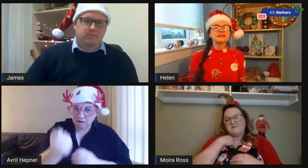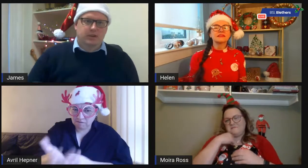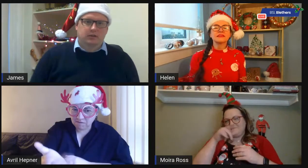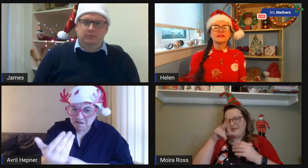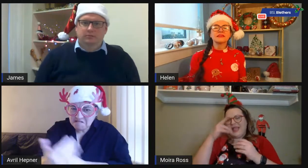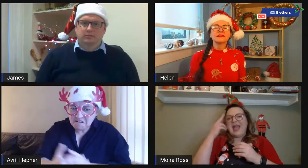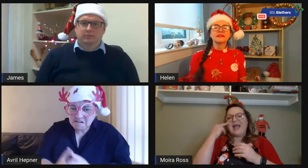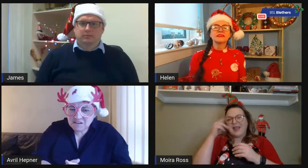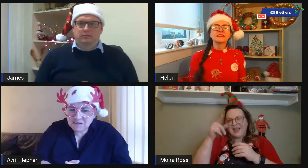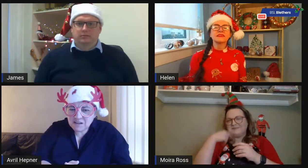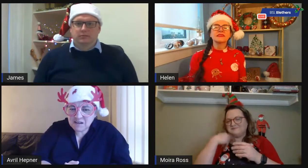making for Christmas?